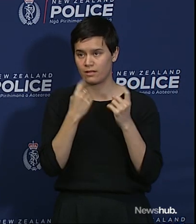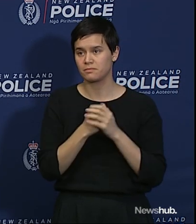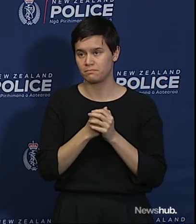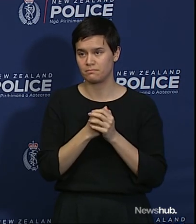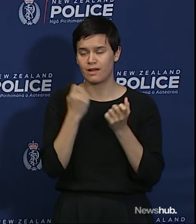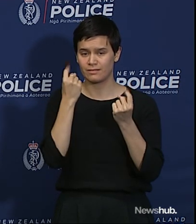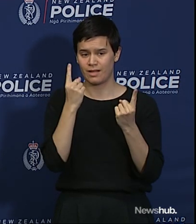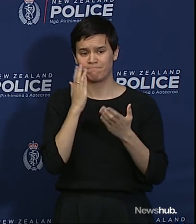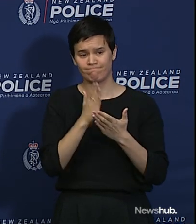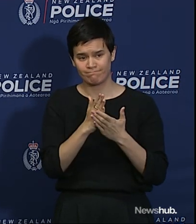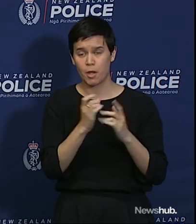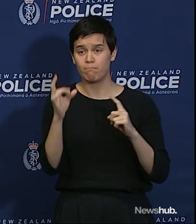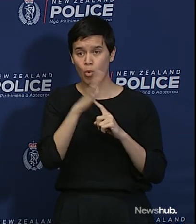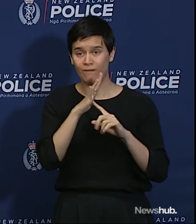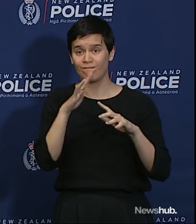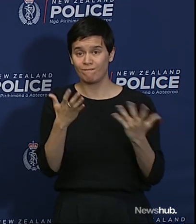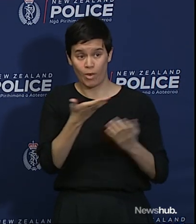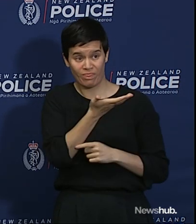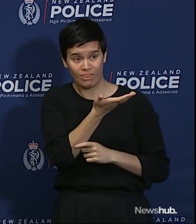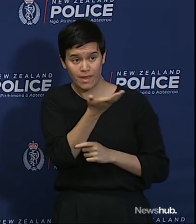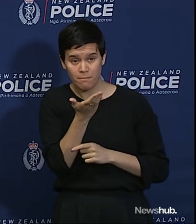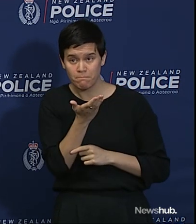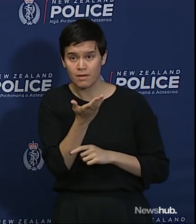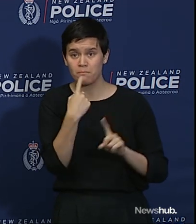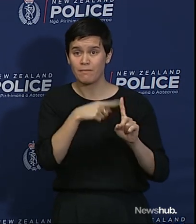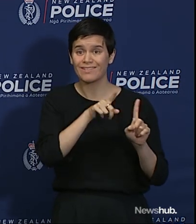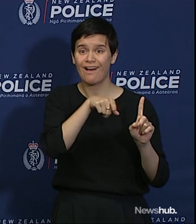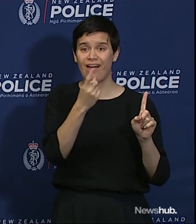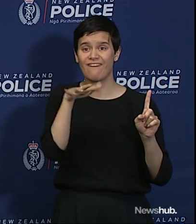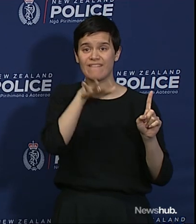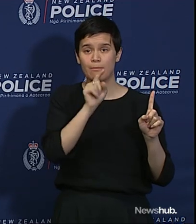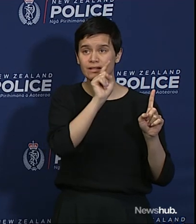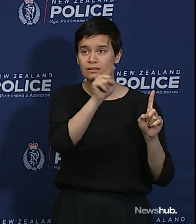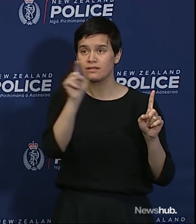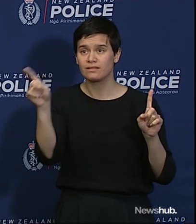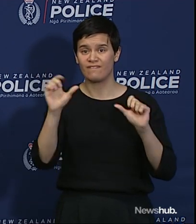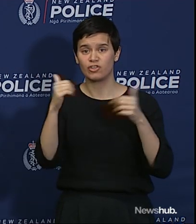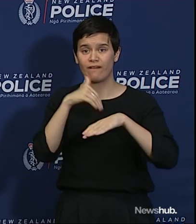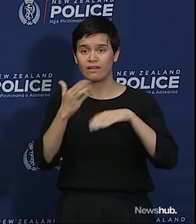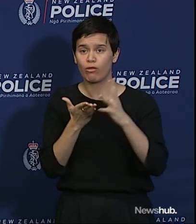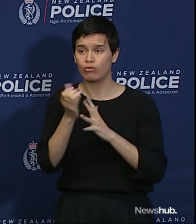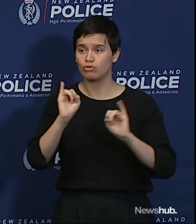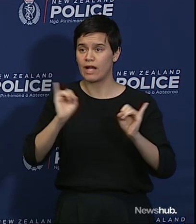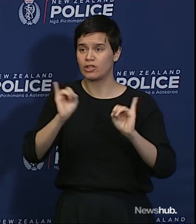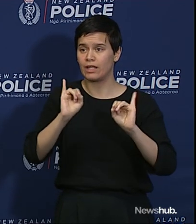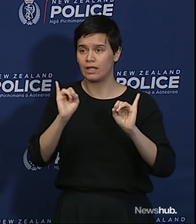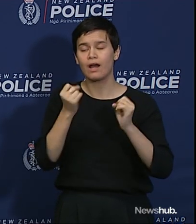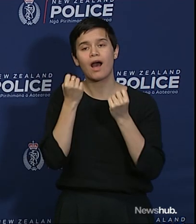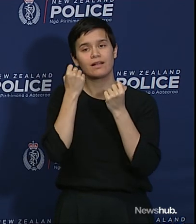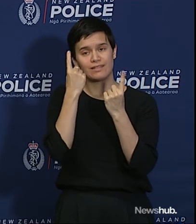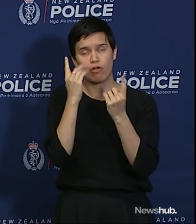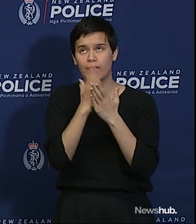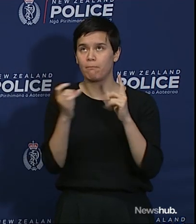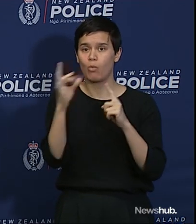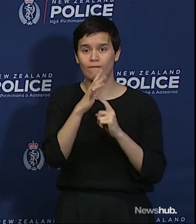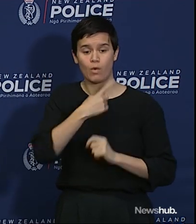important it is for them and for each of the other families affected by this tragedy that we undertake that recovery process